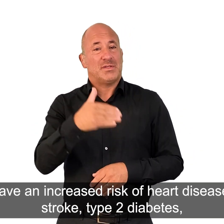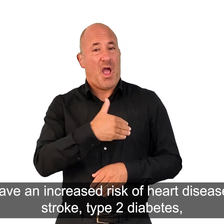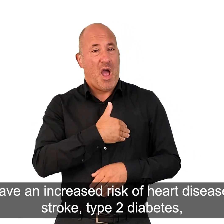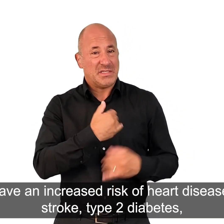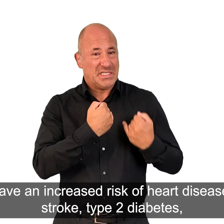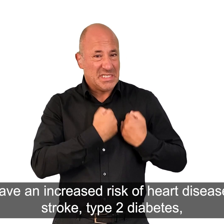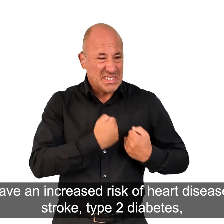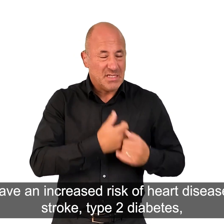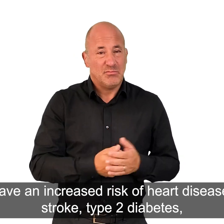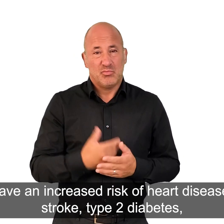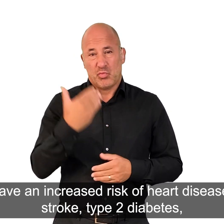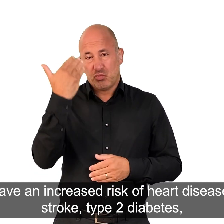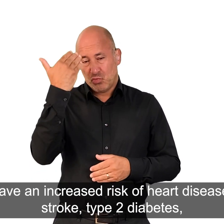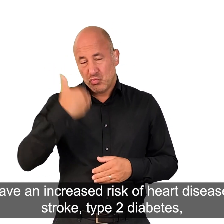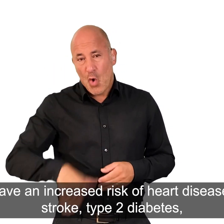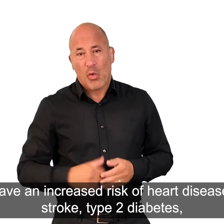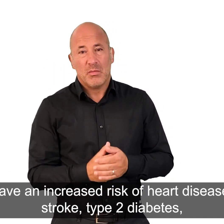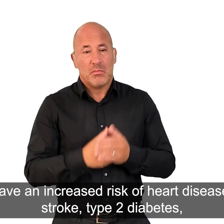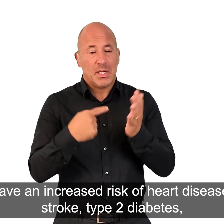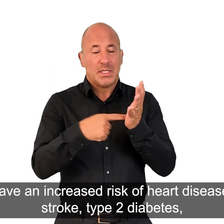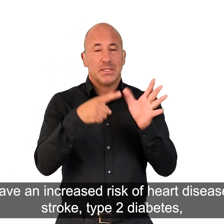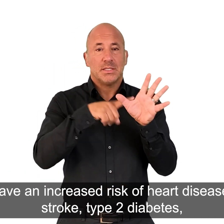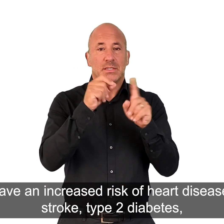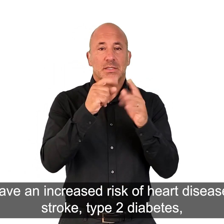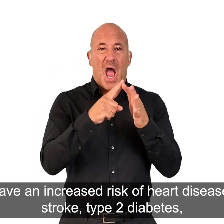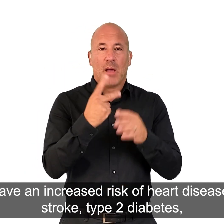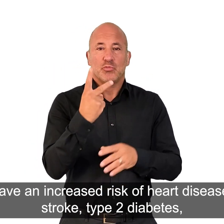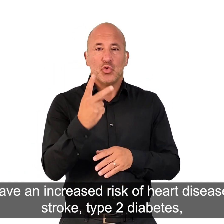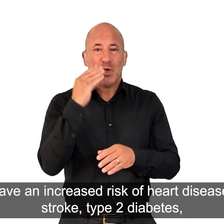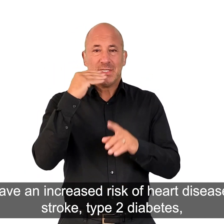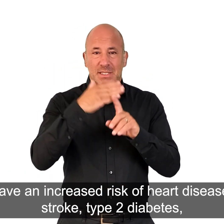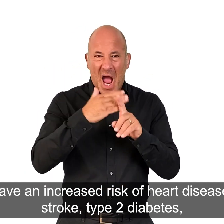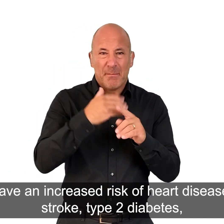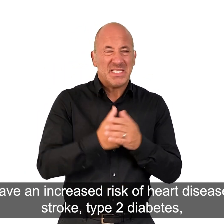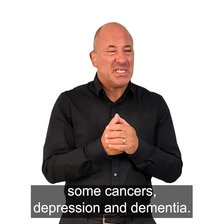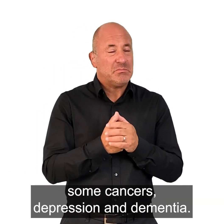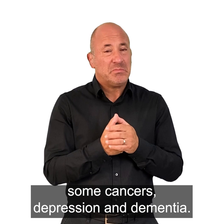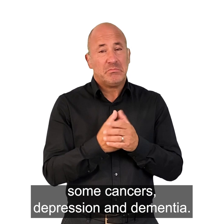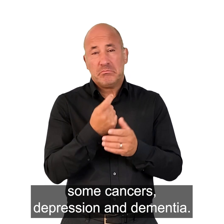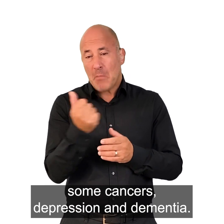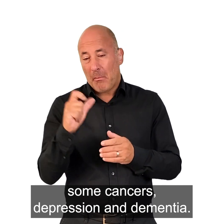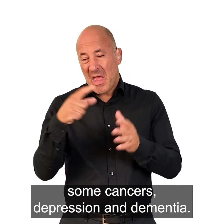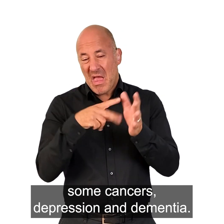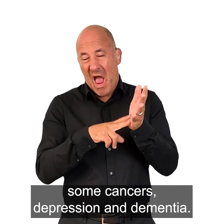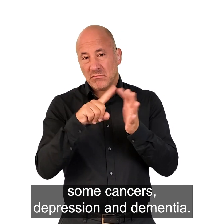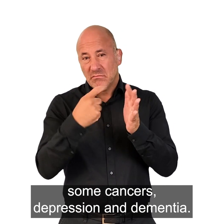have an increased risk of heart disease, stroke, type 2 diabetes, some